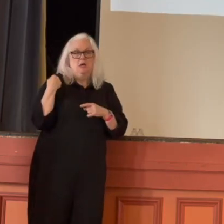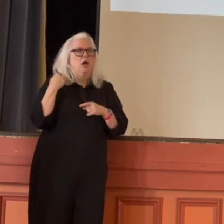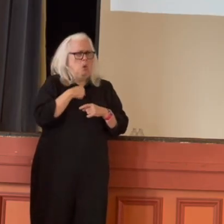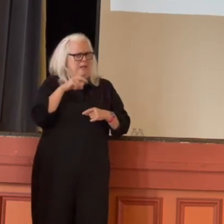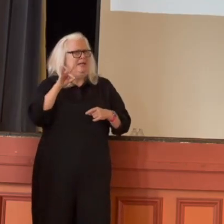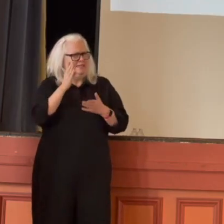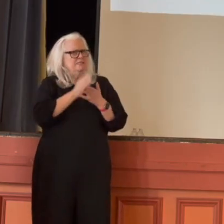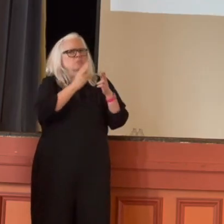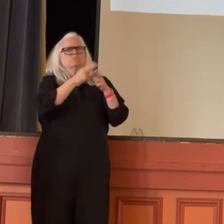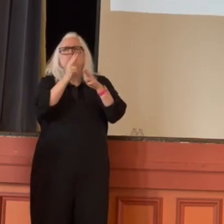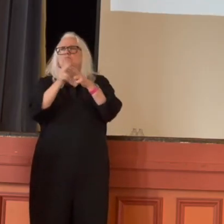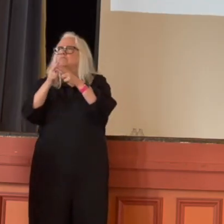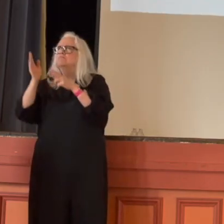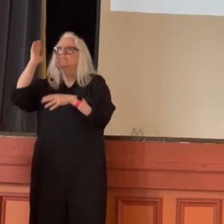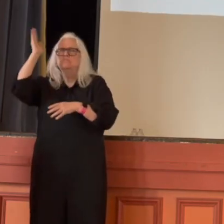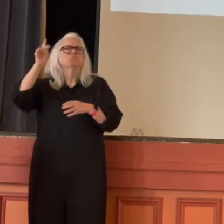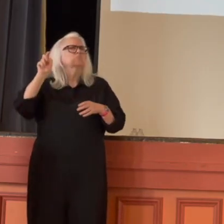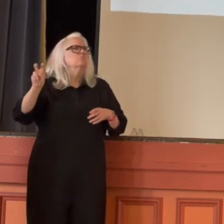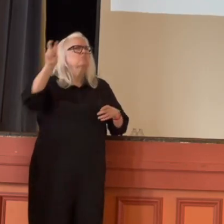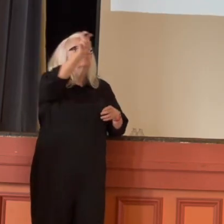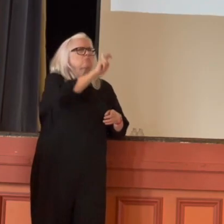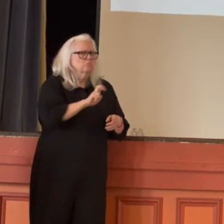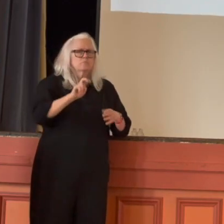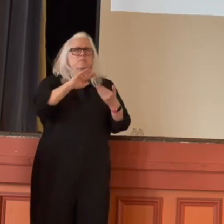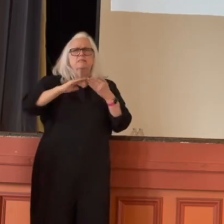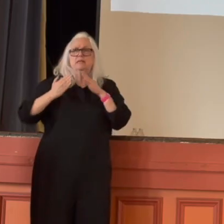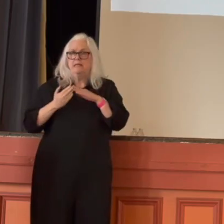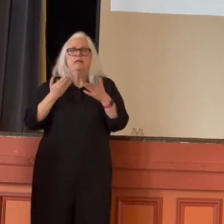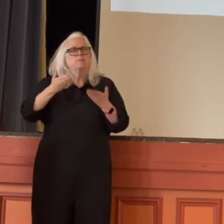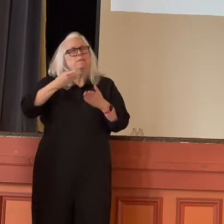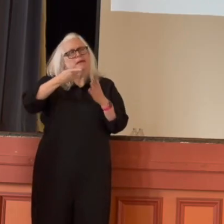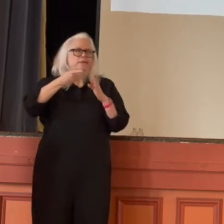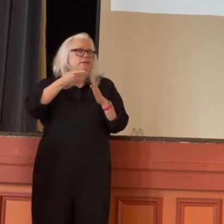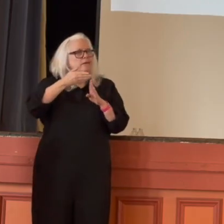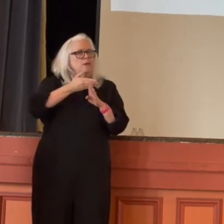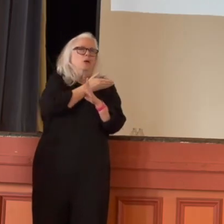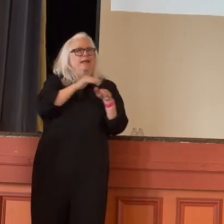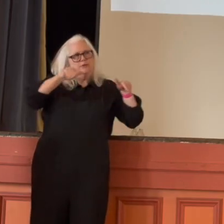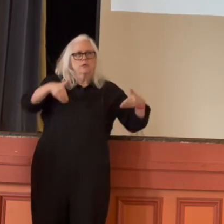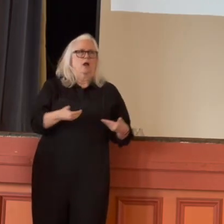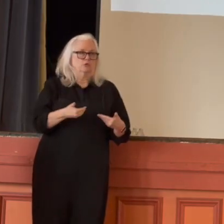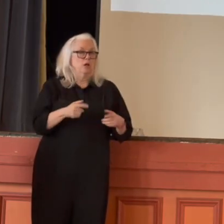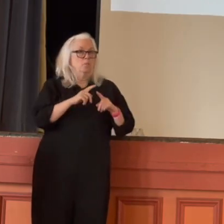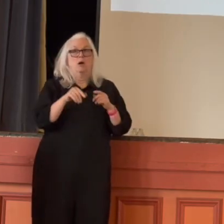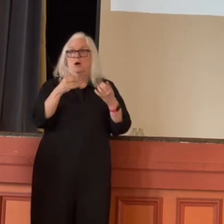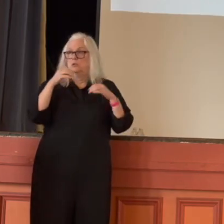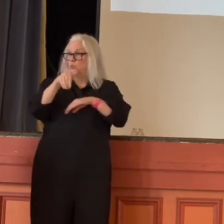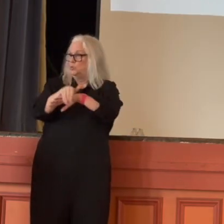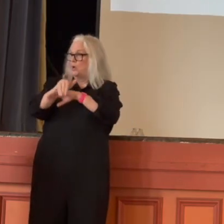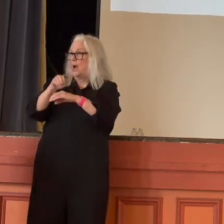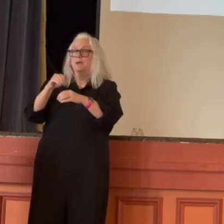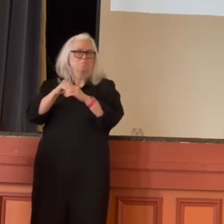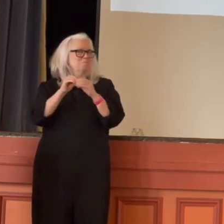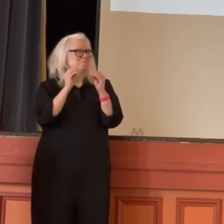was a prelude, you may have heard about it, but tonight we're going to have a little bit more information, some background, and then we'll talk about what's going on